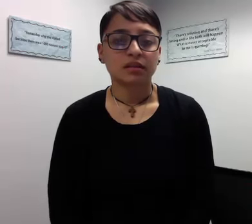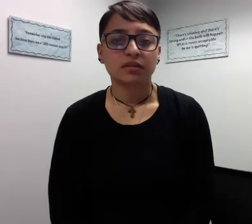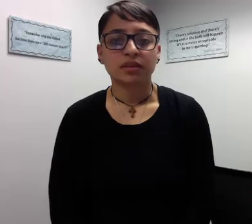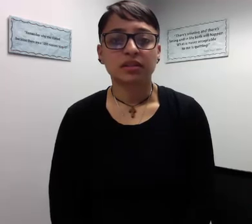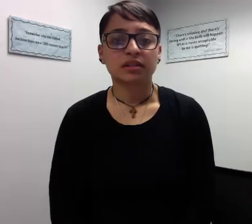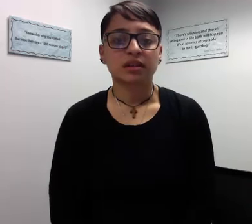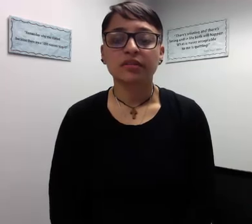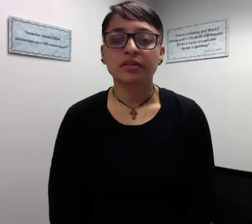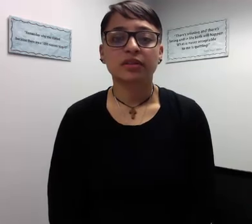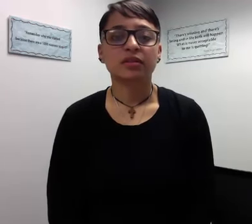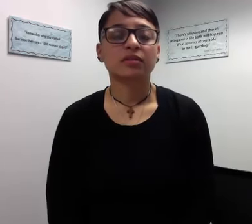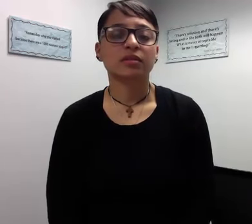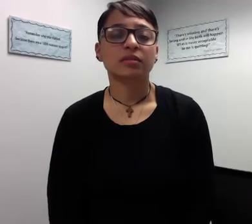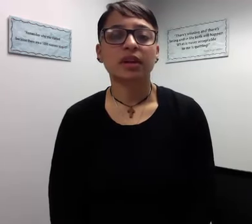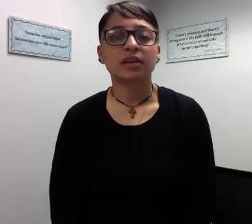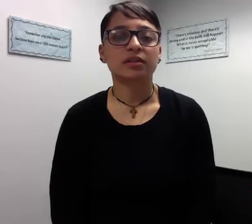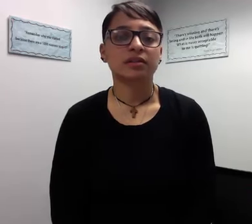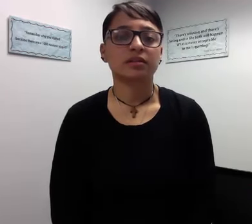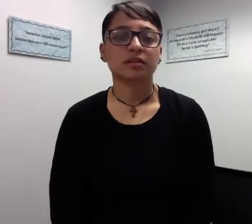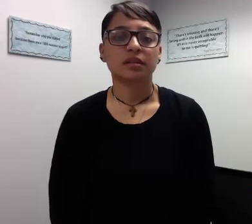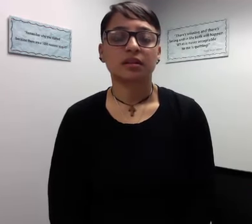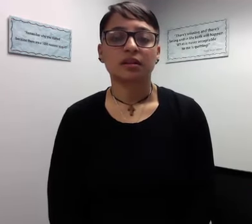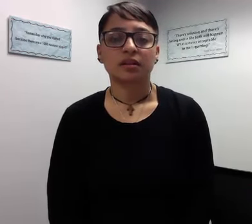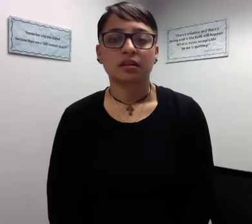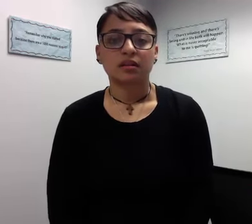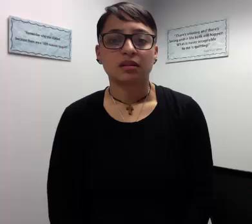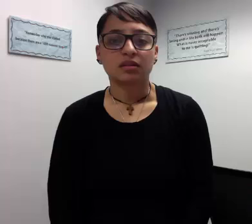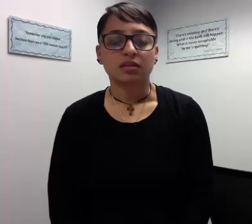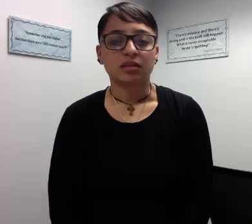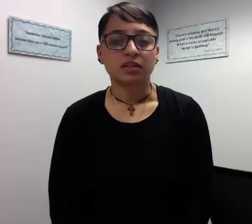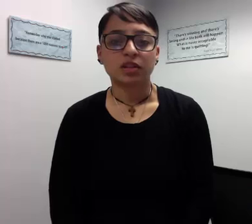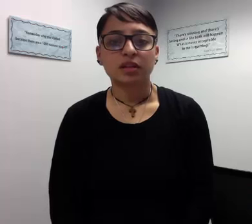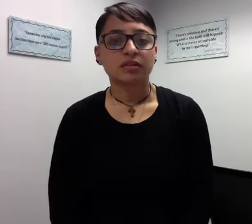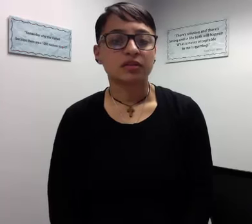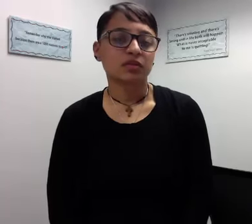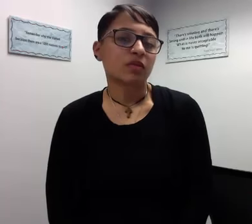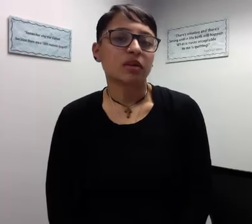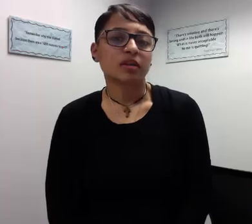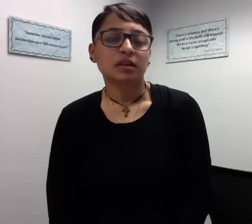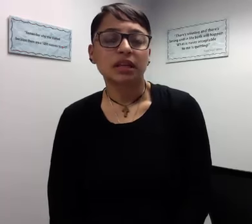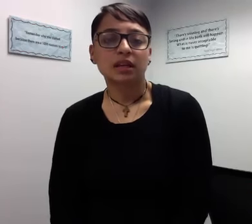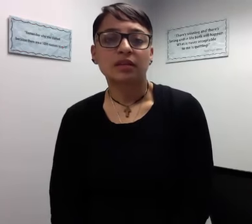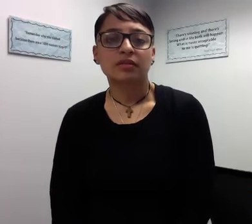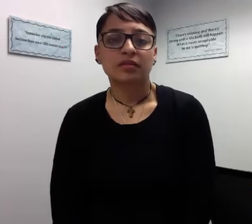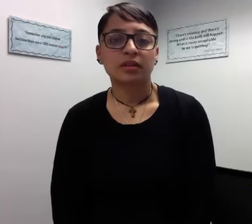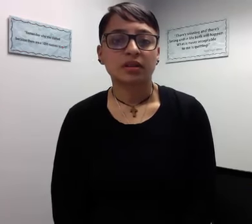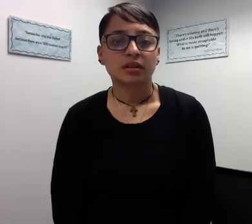for instance, governor or mayor or chief and so forth, they give